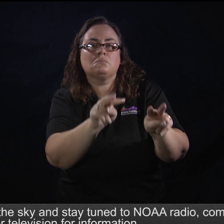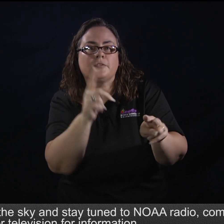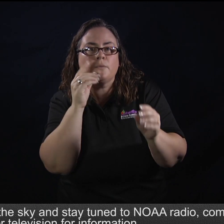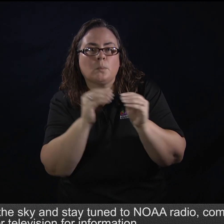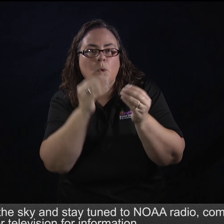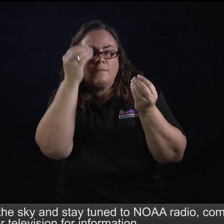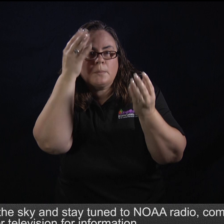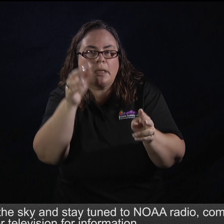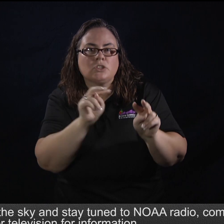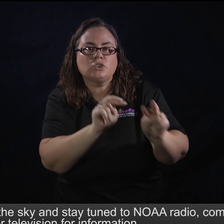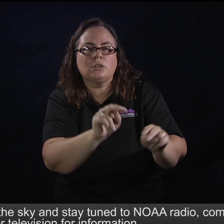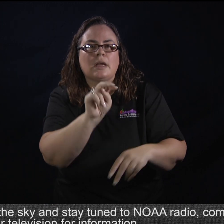Learn the terms associated with dust storms.